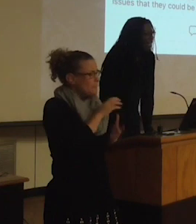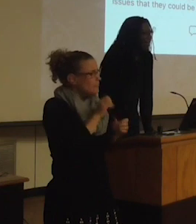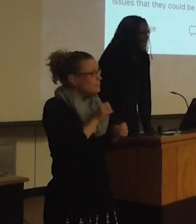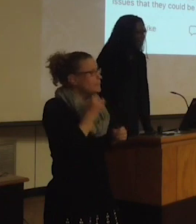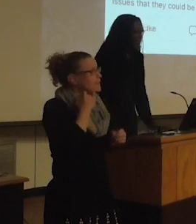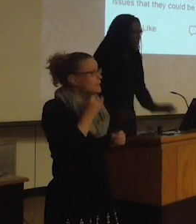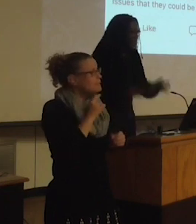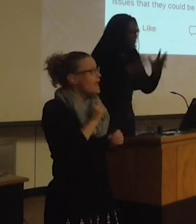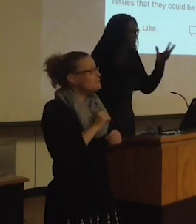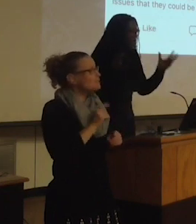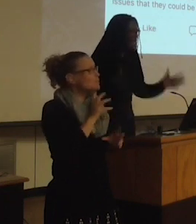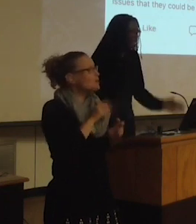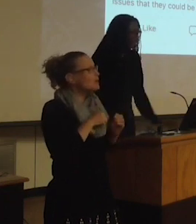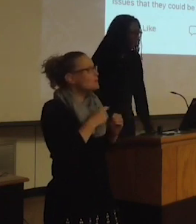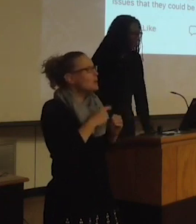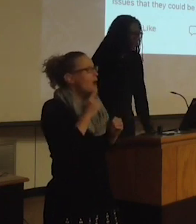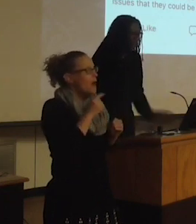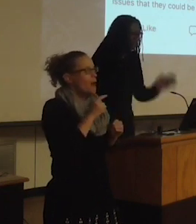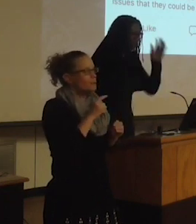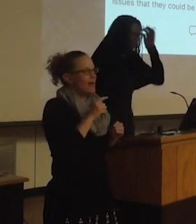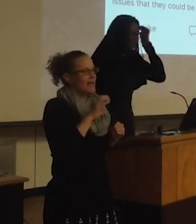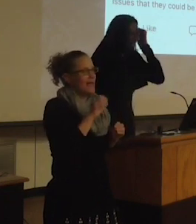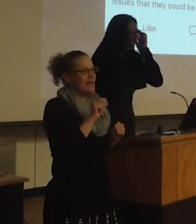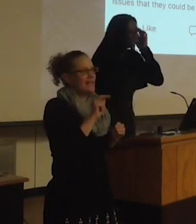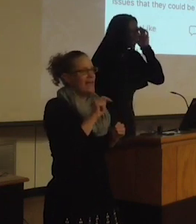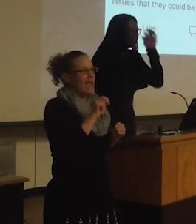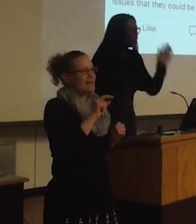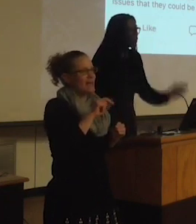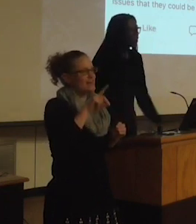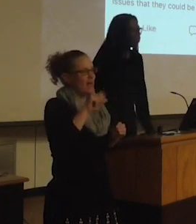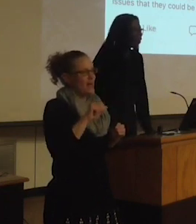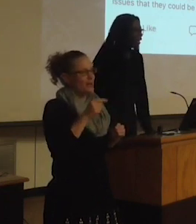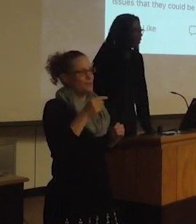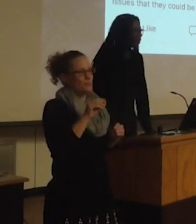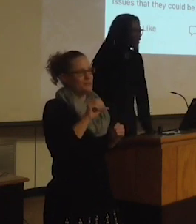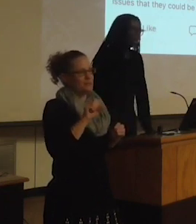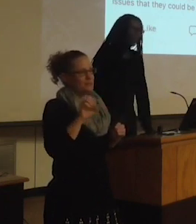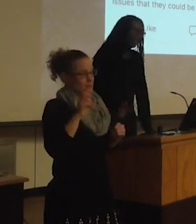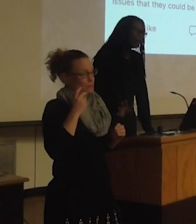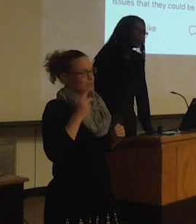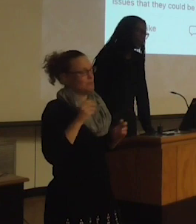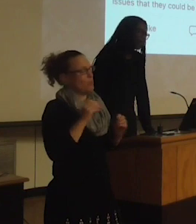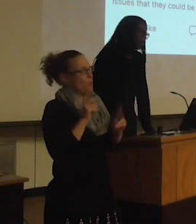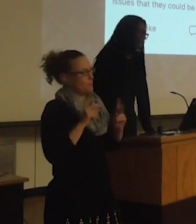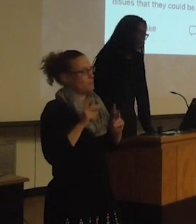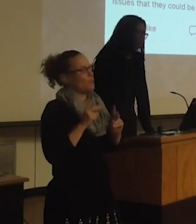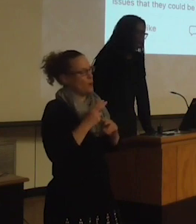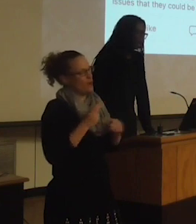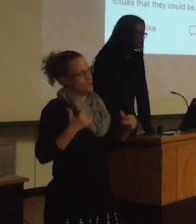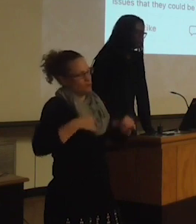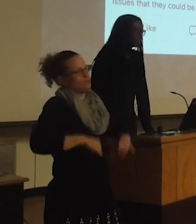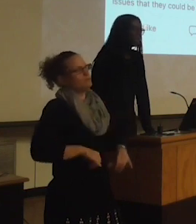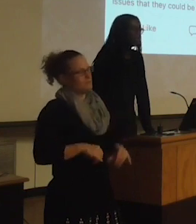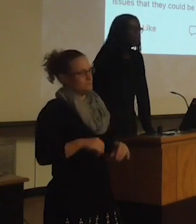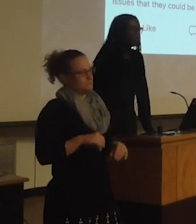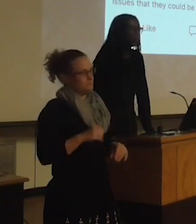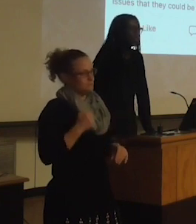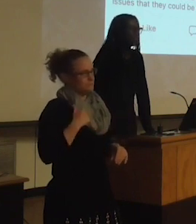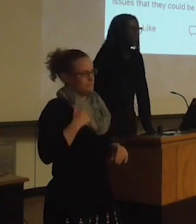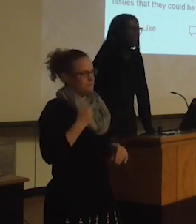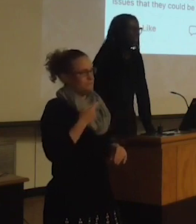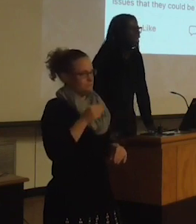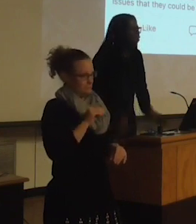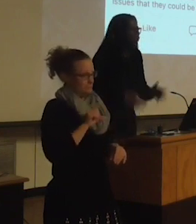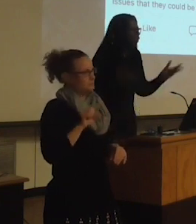if actually we were talking about Canada Goose, because at least you see far more people walking around with that. But no, we weren't talking about Canada Goose. We're talking about